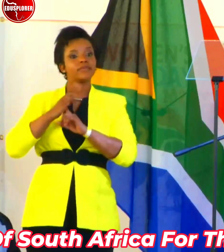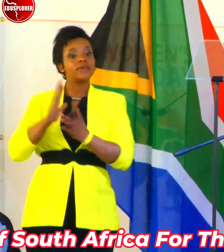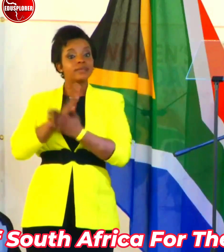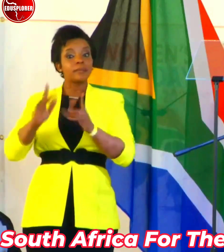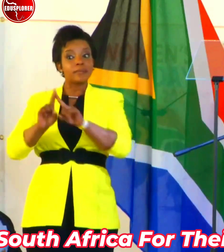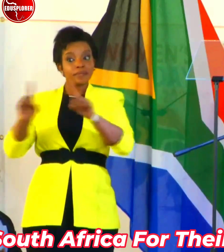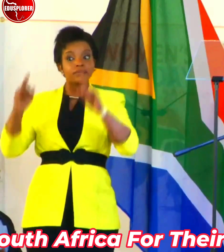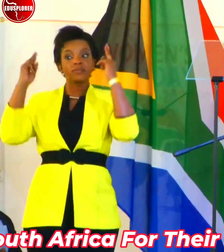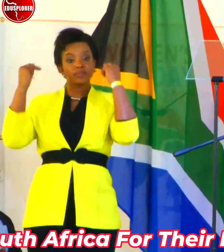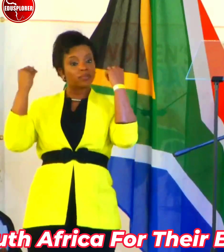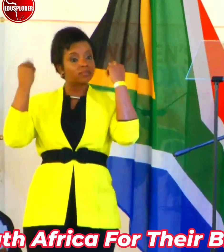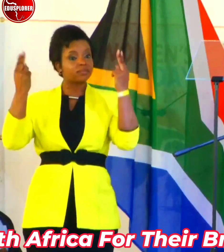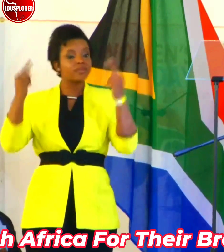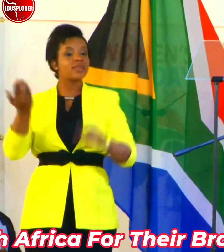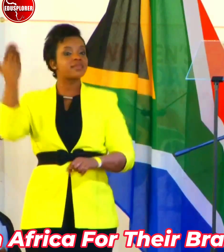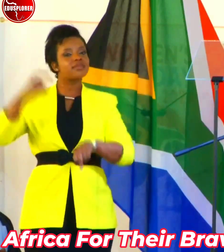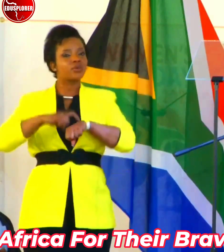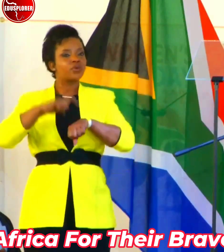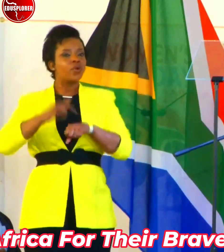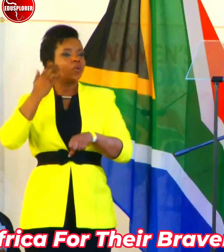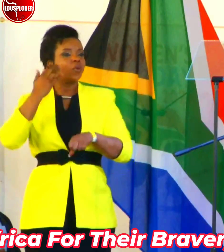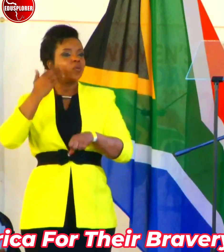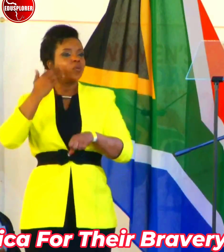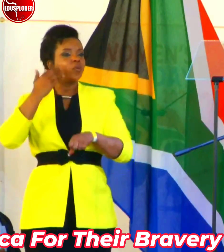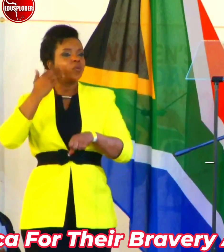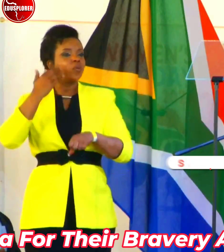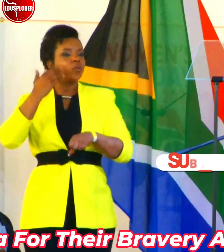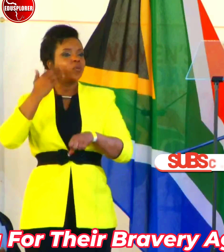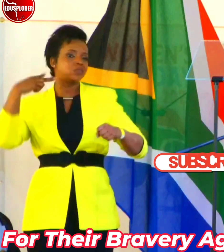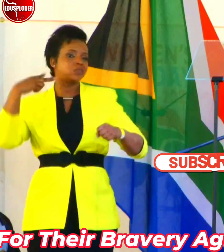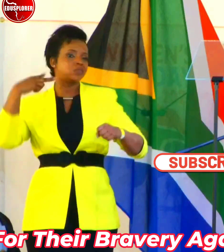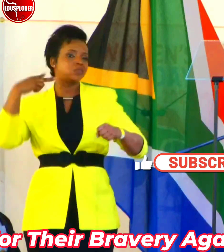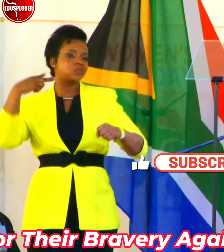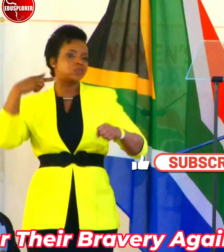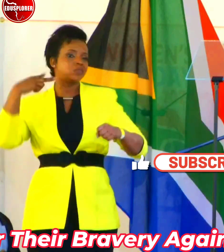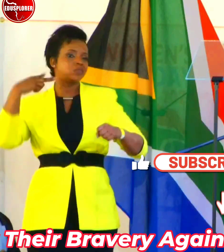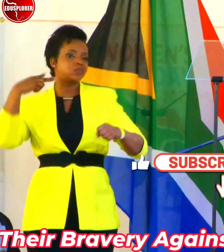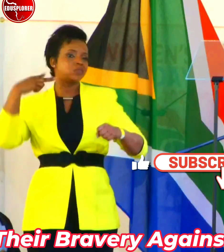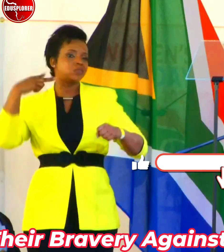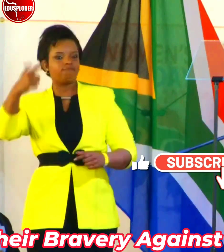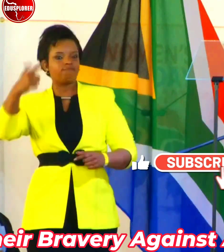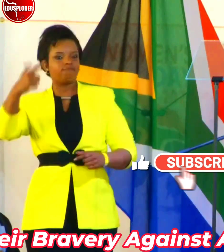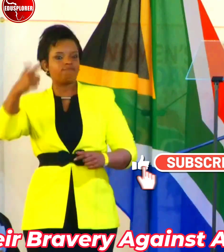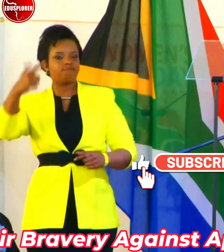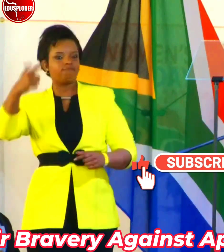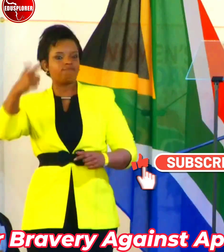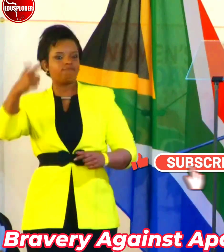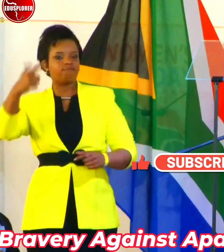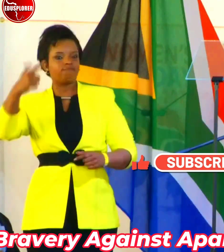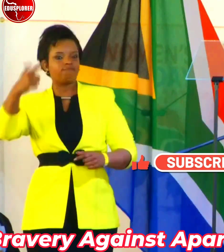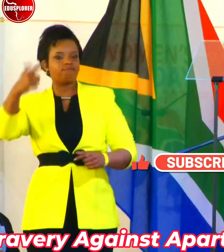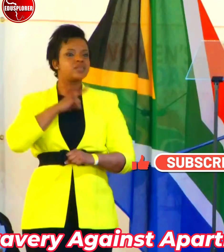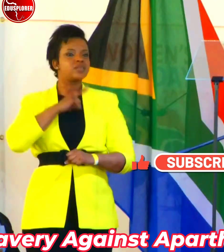up against colonialism and slavery to those who risked jail, the